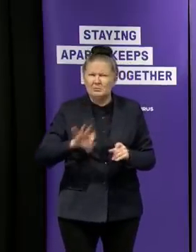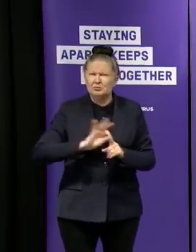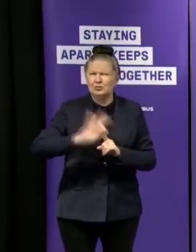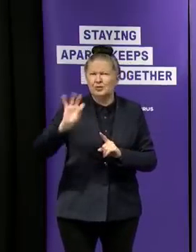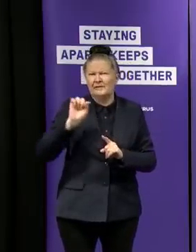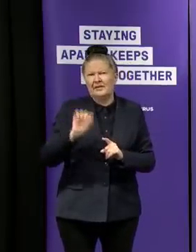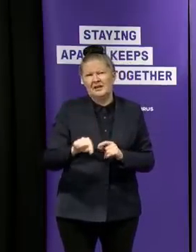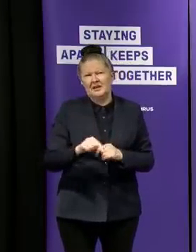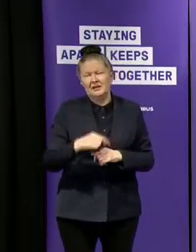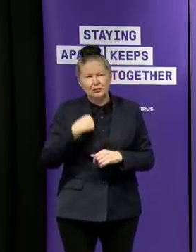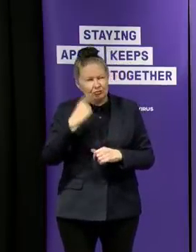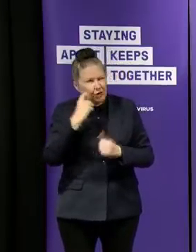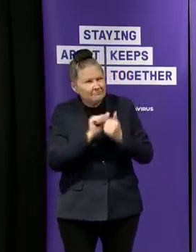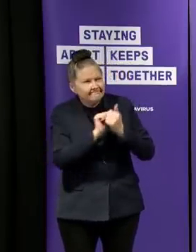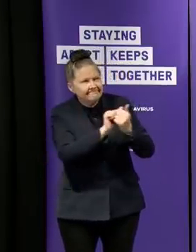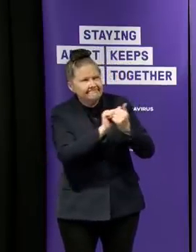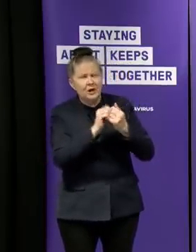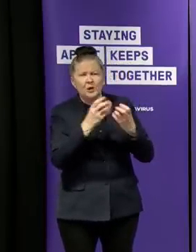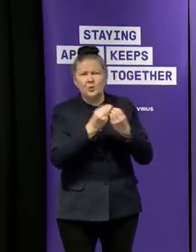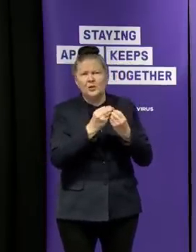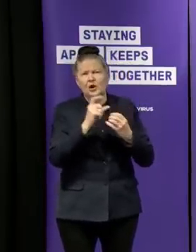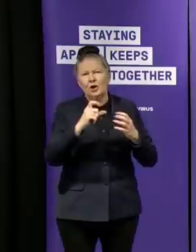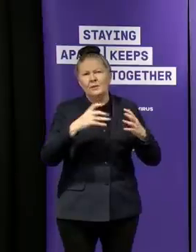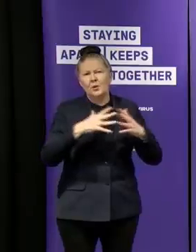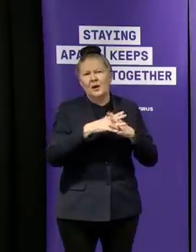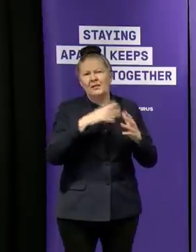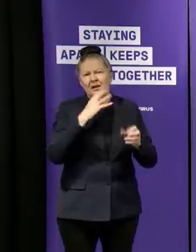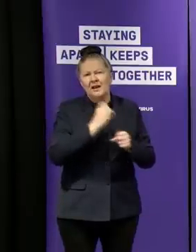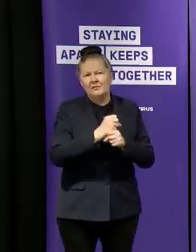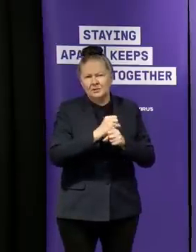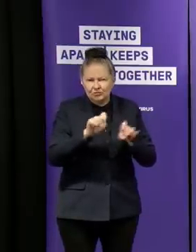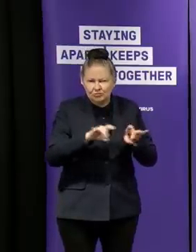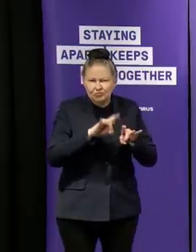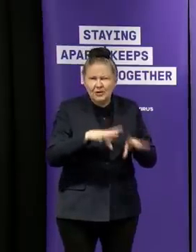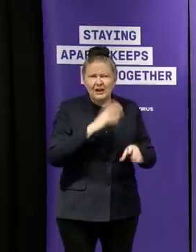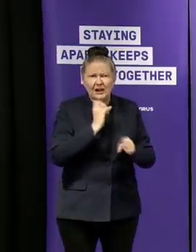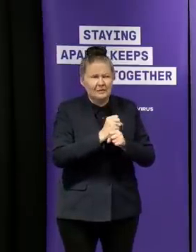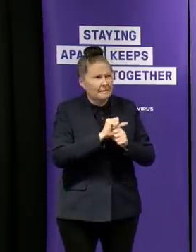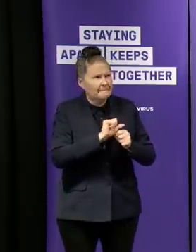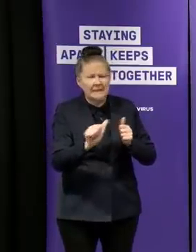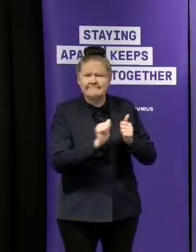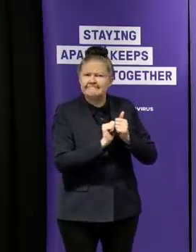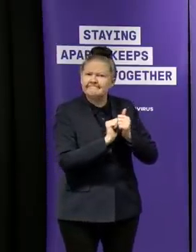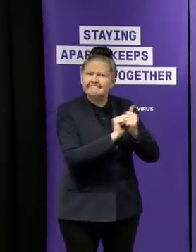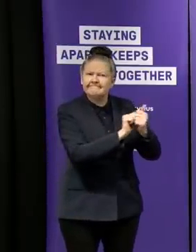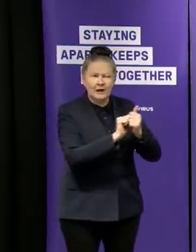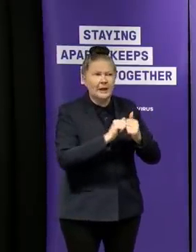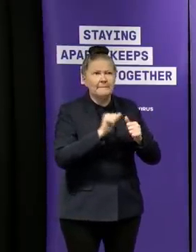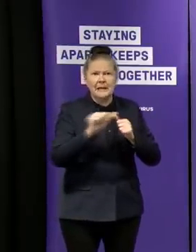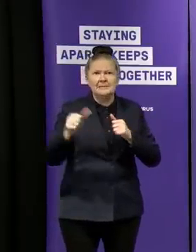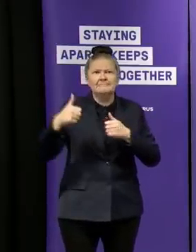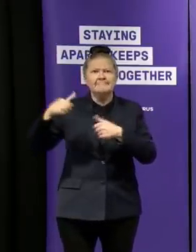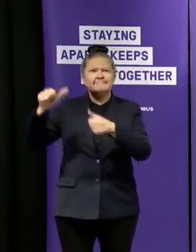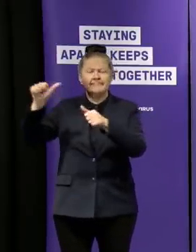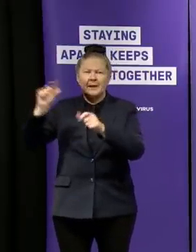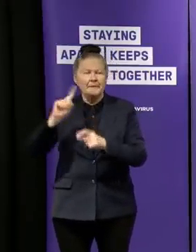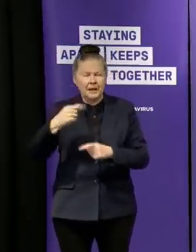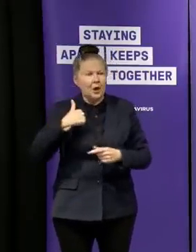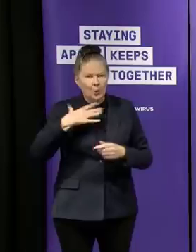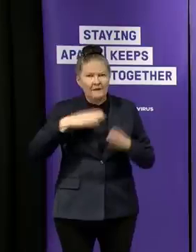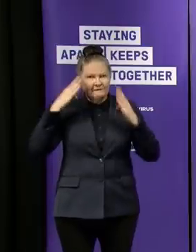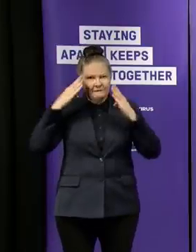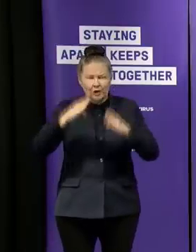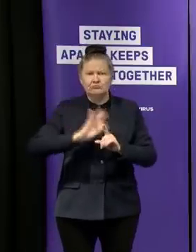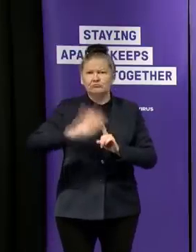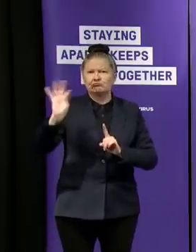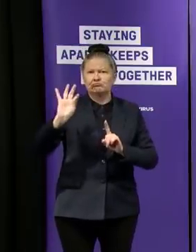with the Commonwealth Government as possible. That's our aim. That's how you get the best outcomes. But anyway, let's just focus on getting this